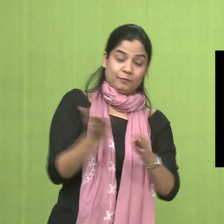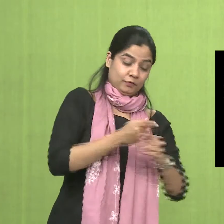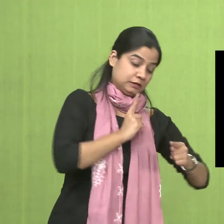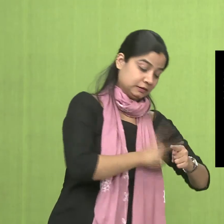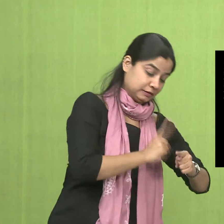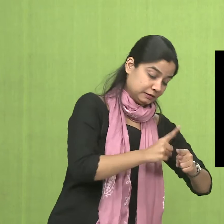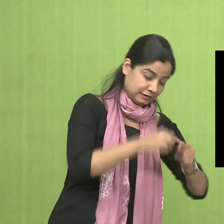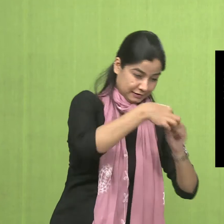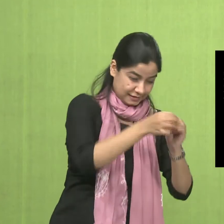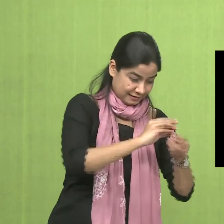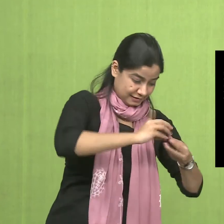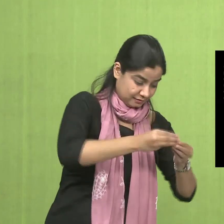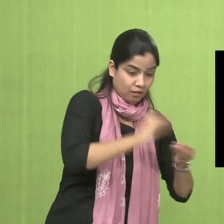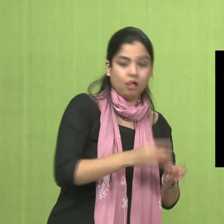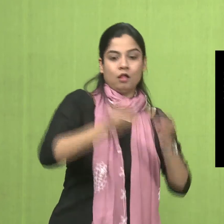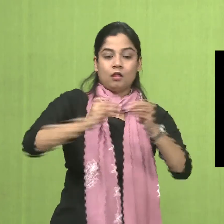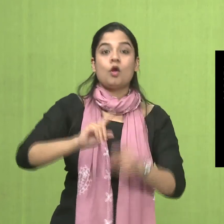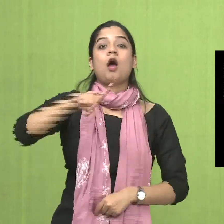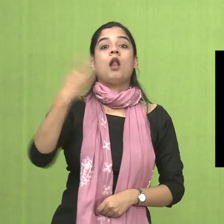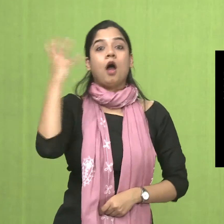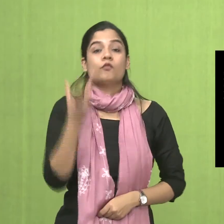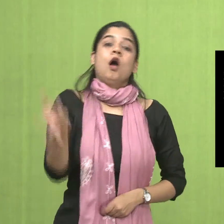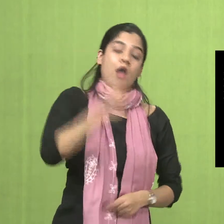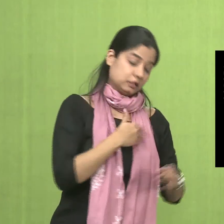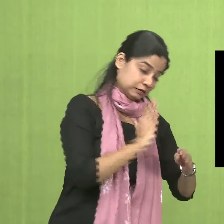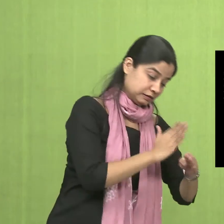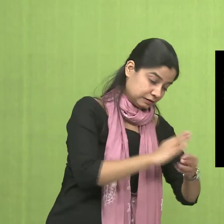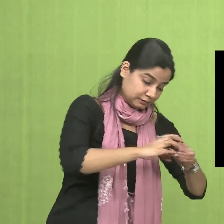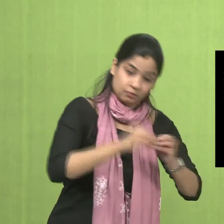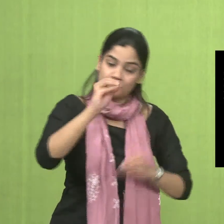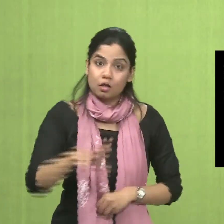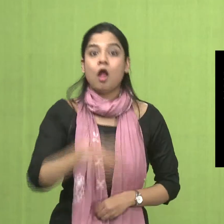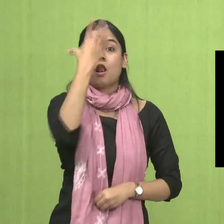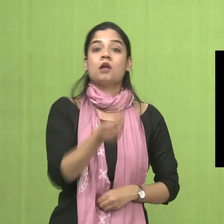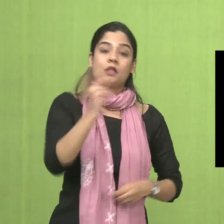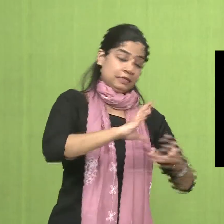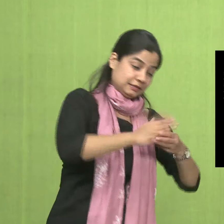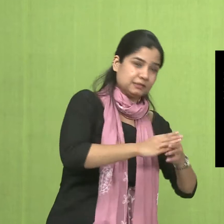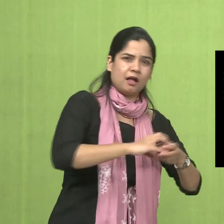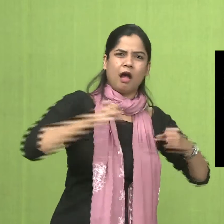it's not wise to make garlic paste every day. You can always make a garlic paste in abundance and keep it in the fridge.